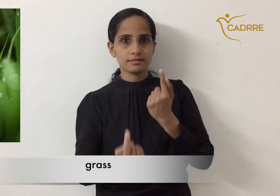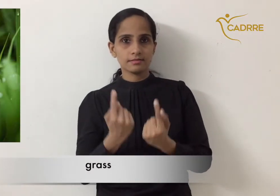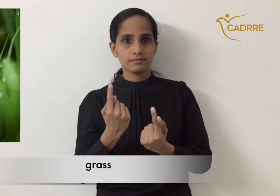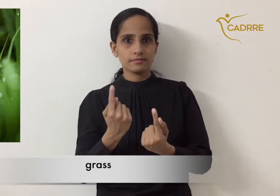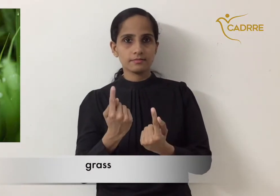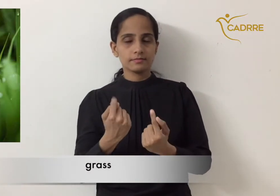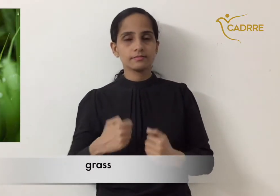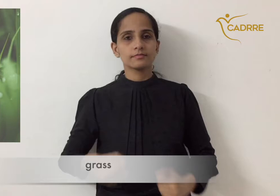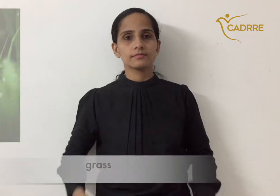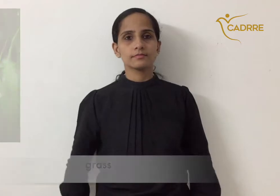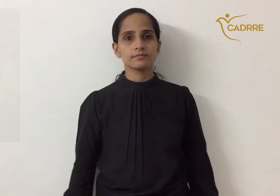Grass.